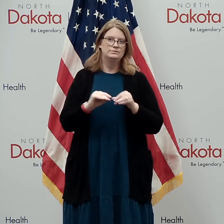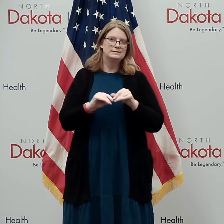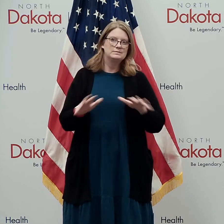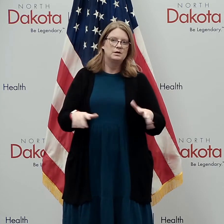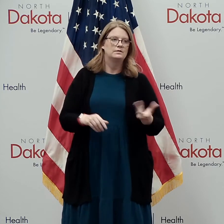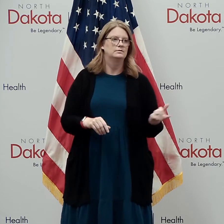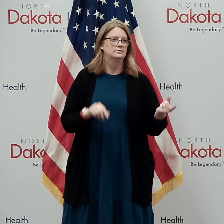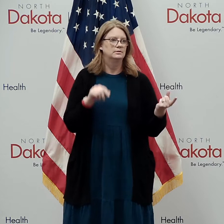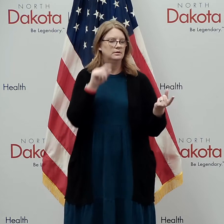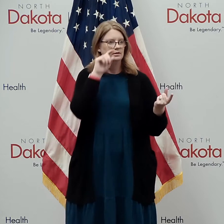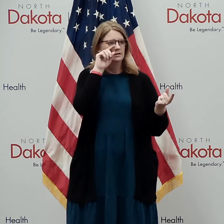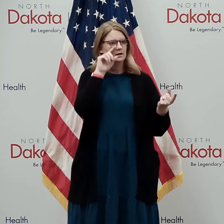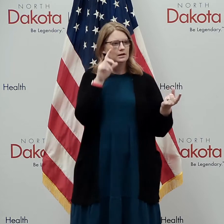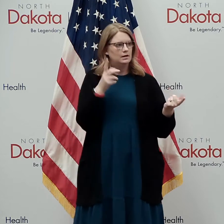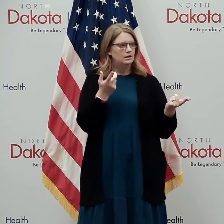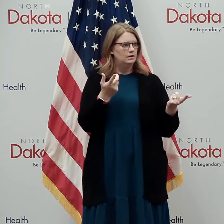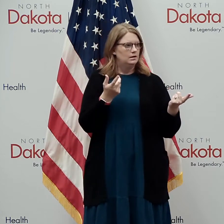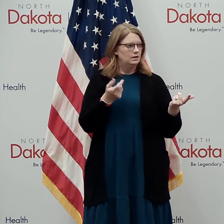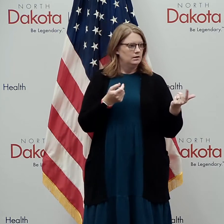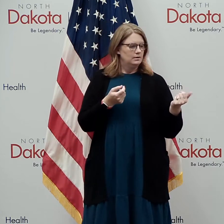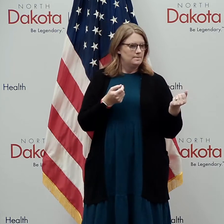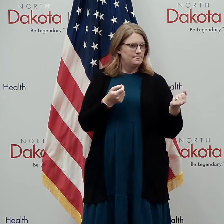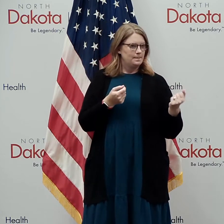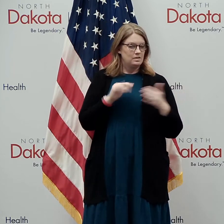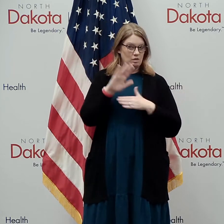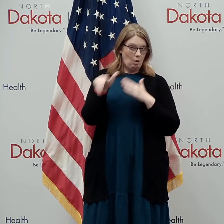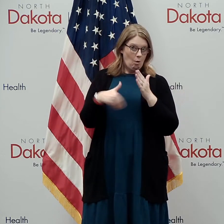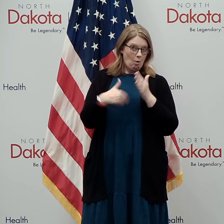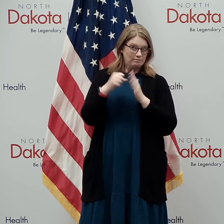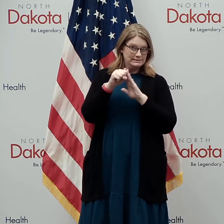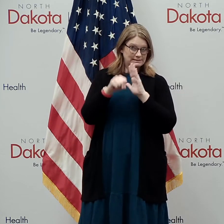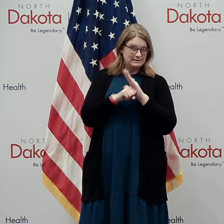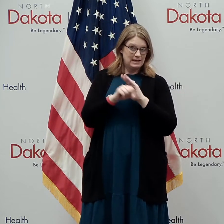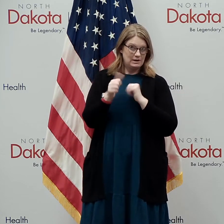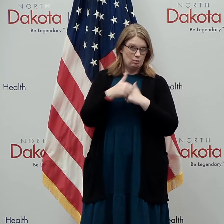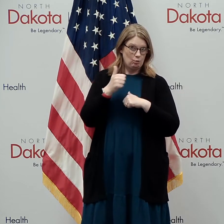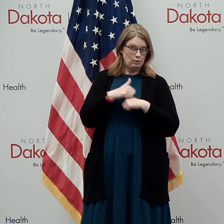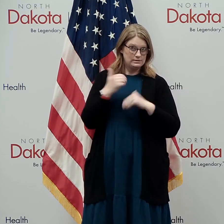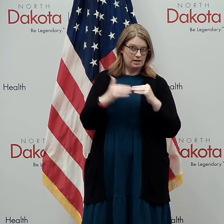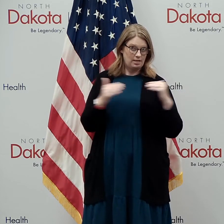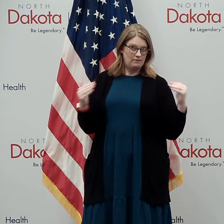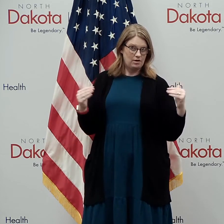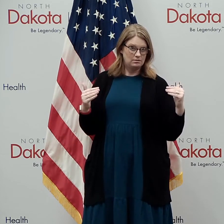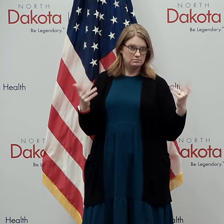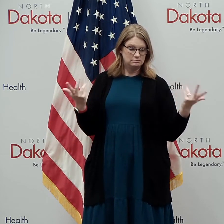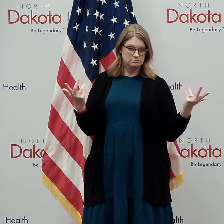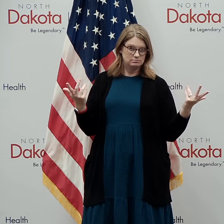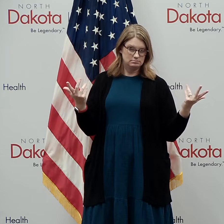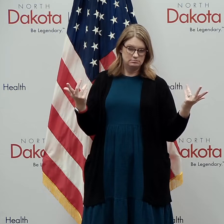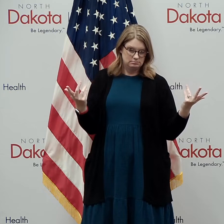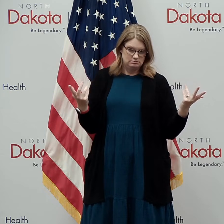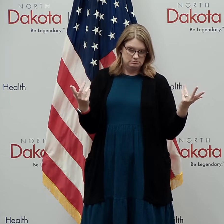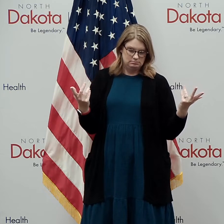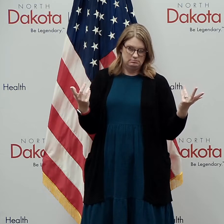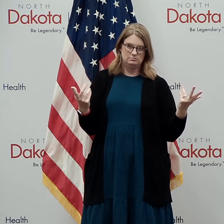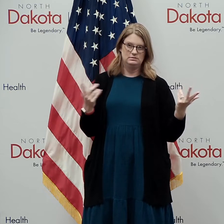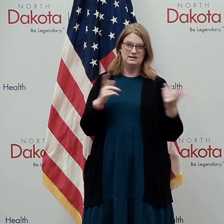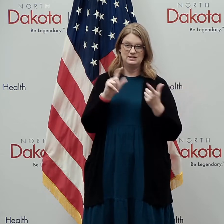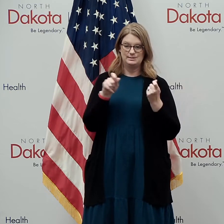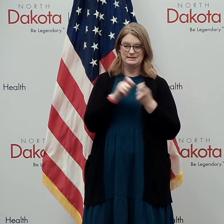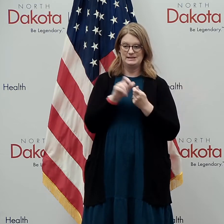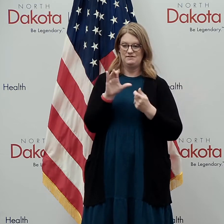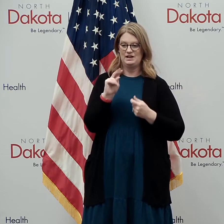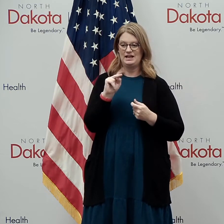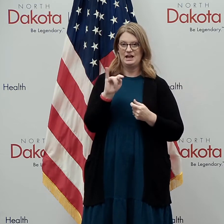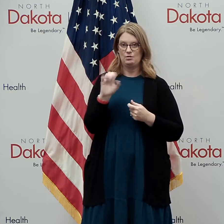Because even at the same risk level, the whole statewide risk level, there have been through this entire pandemic certain counties that have